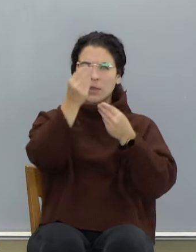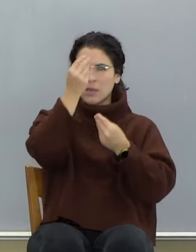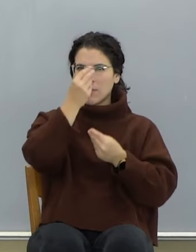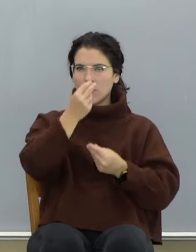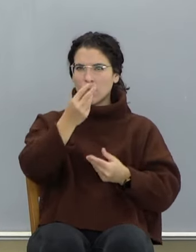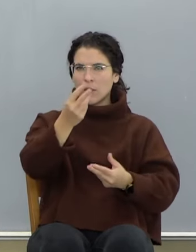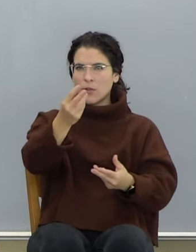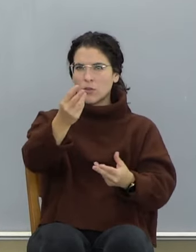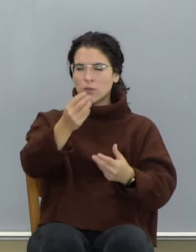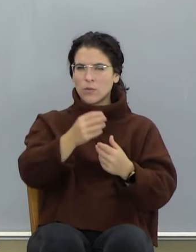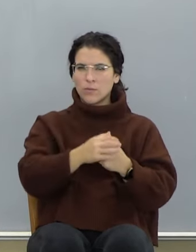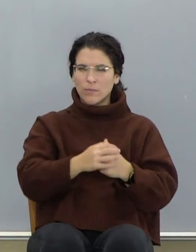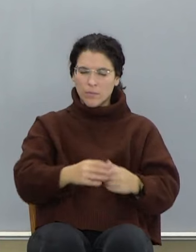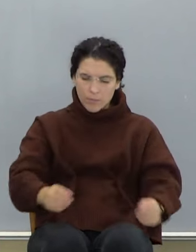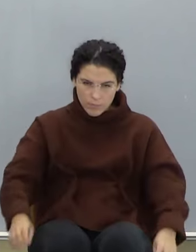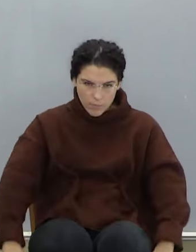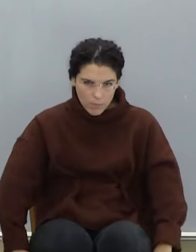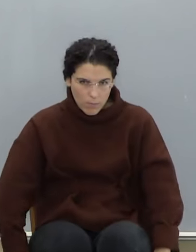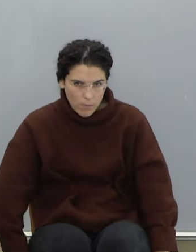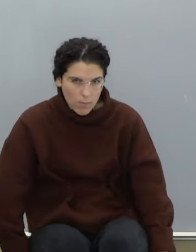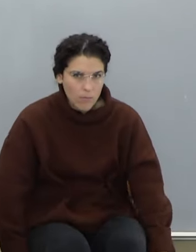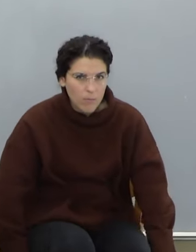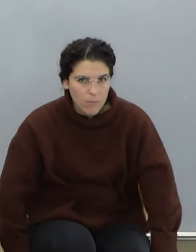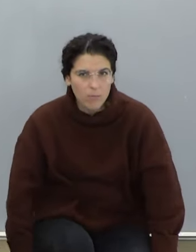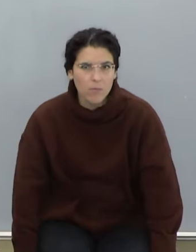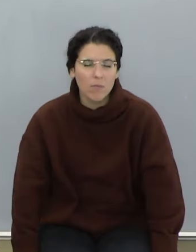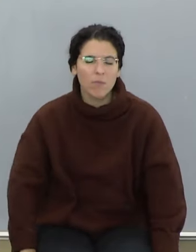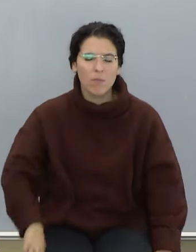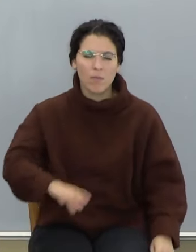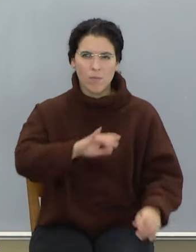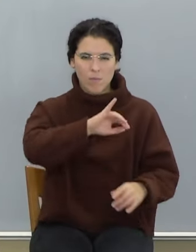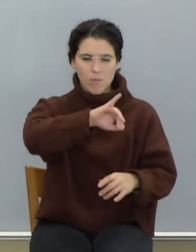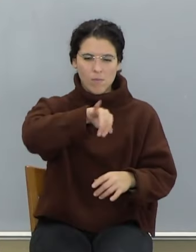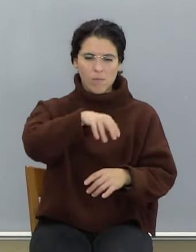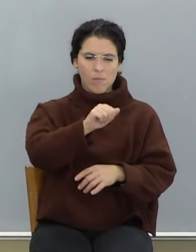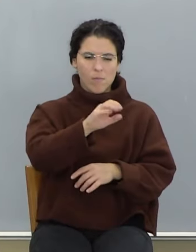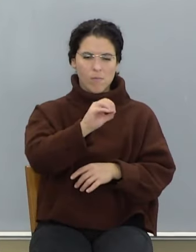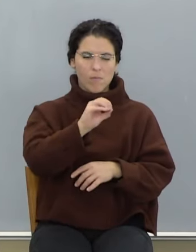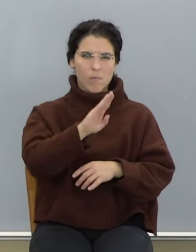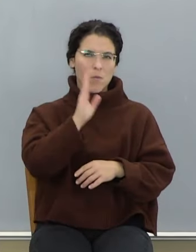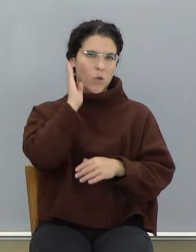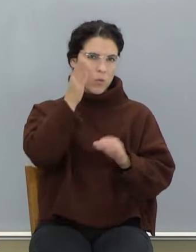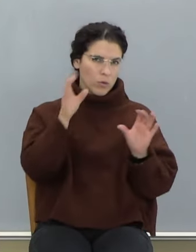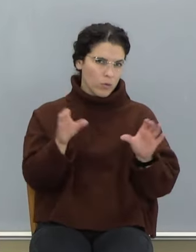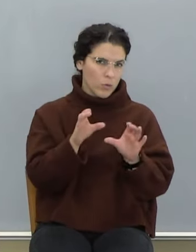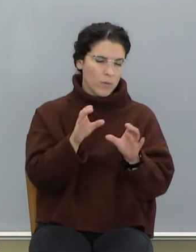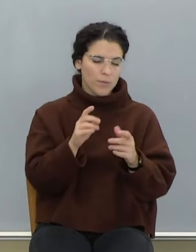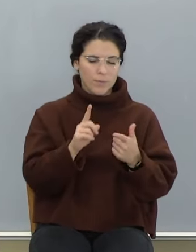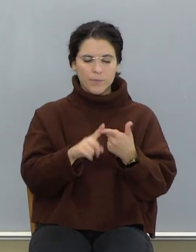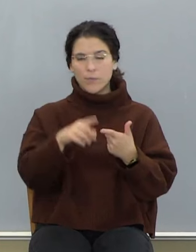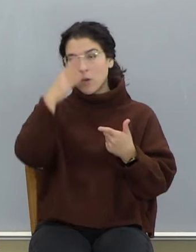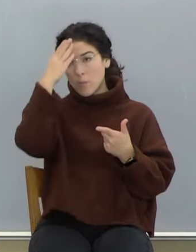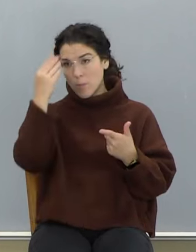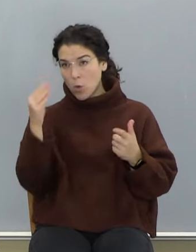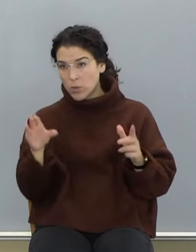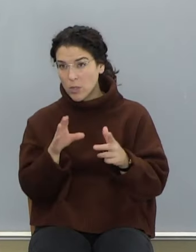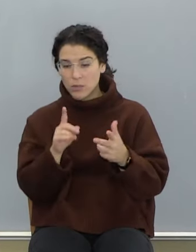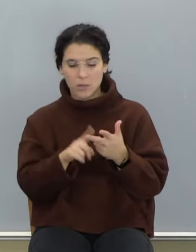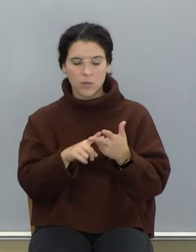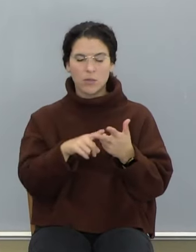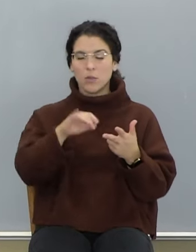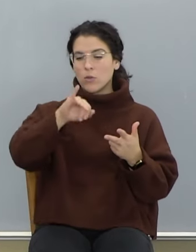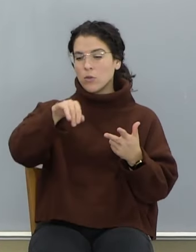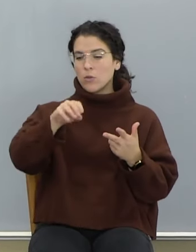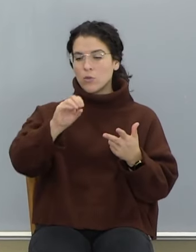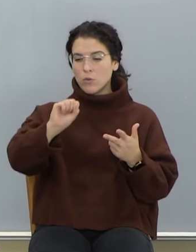information. Jacob's going to do it. Moses does it. Joseph does it. Elijah, there are